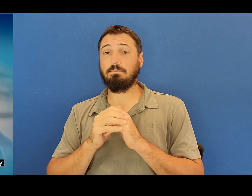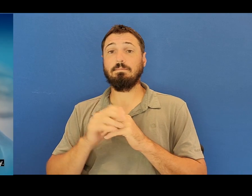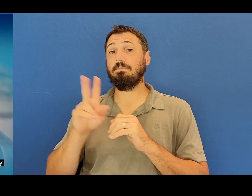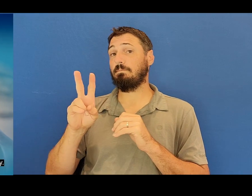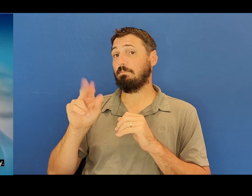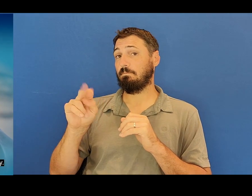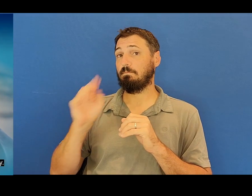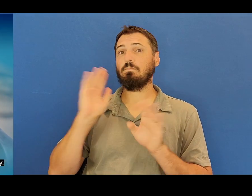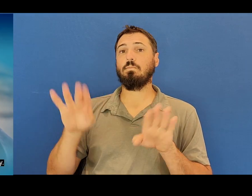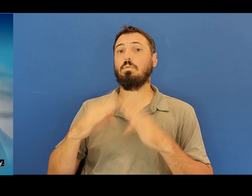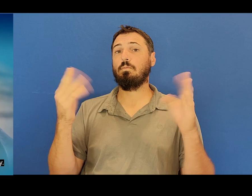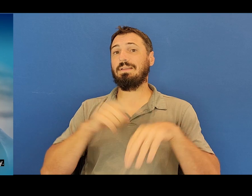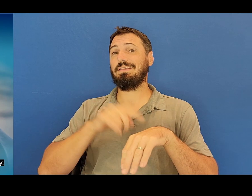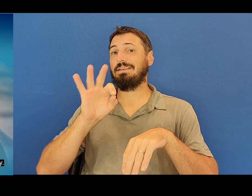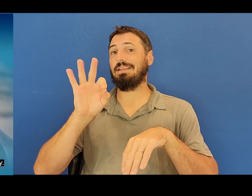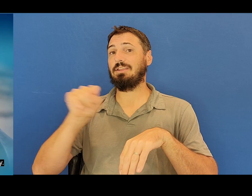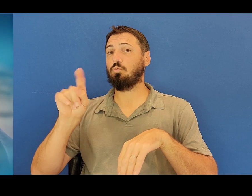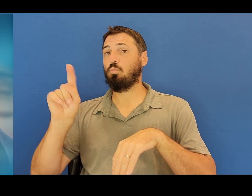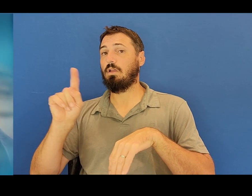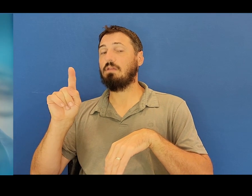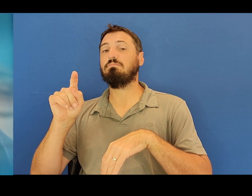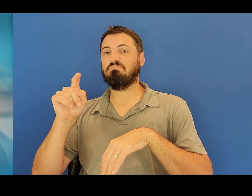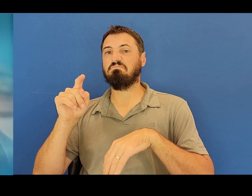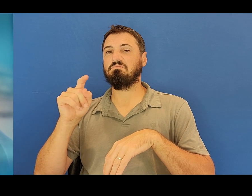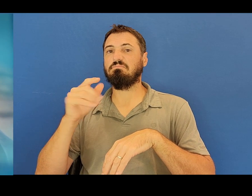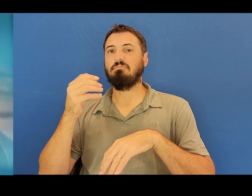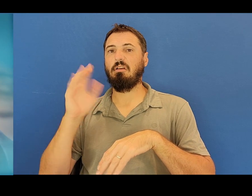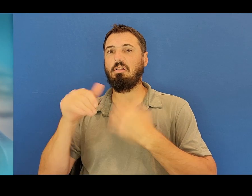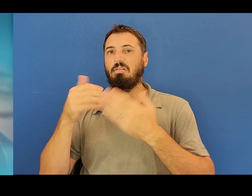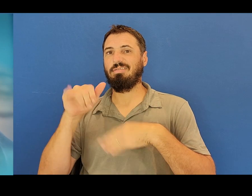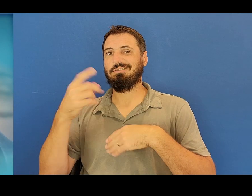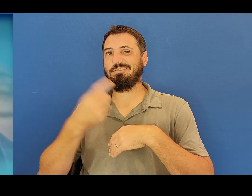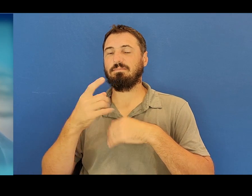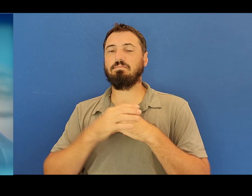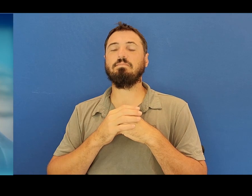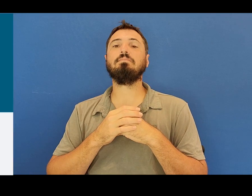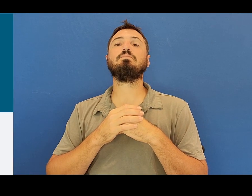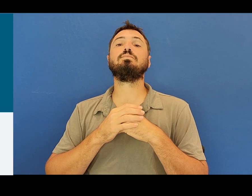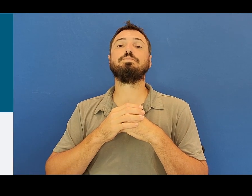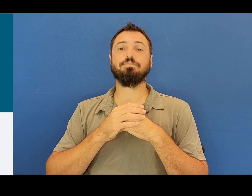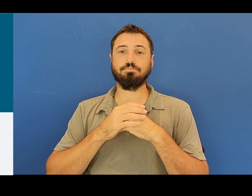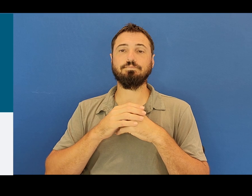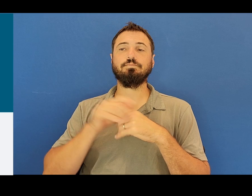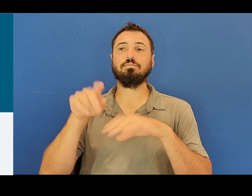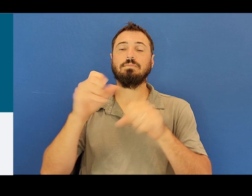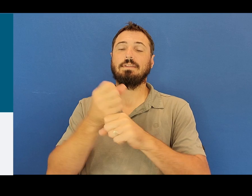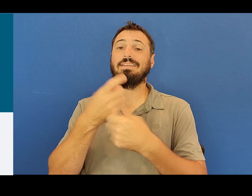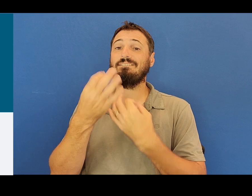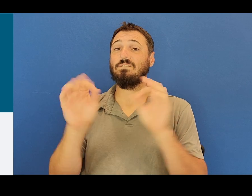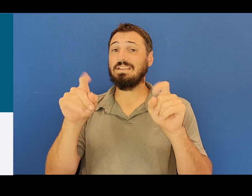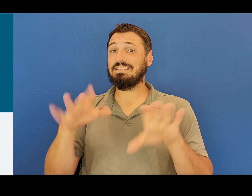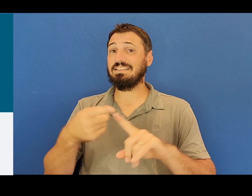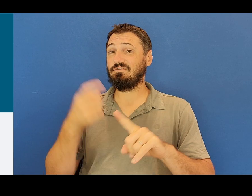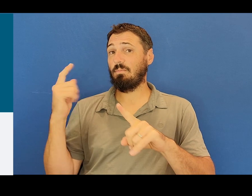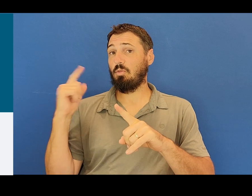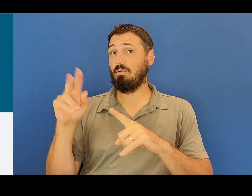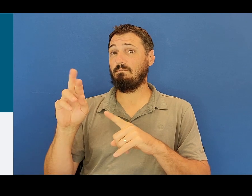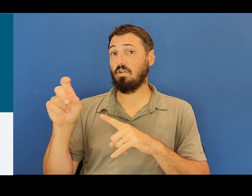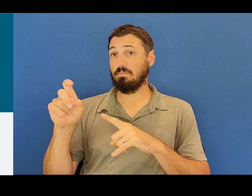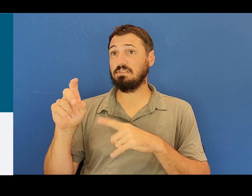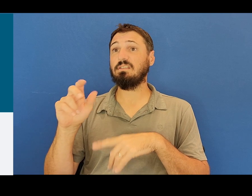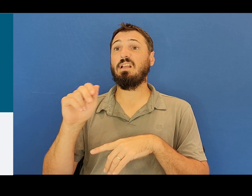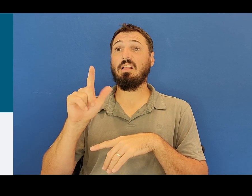The mobile van is open from 9 to 1 each day. You can also get a free test from Lihue Pharmacy by visiting